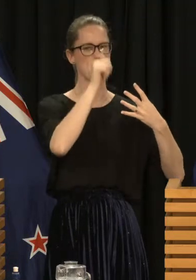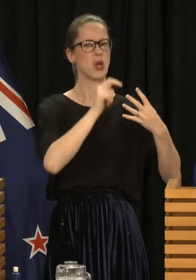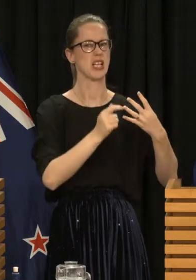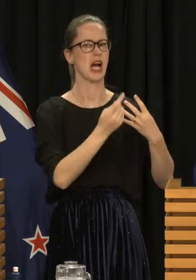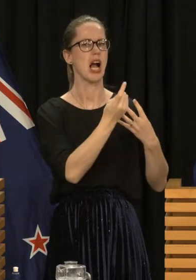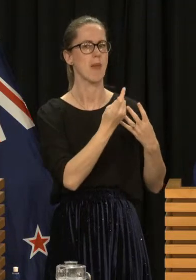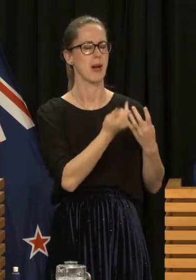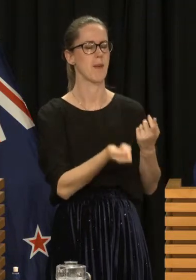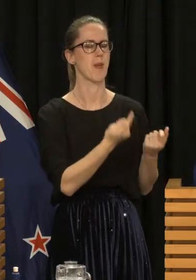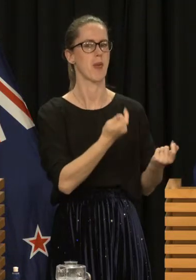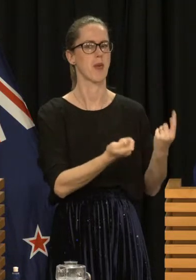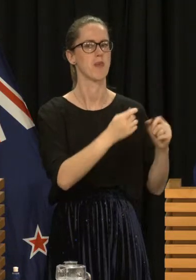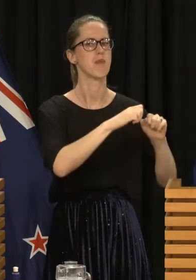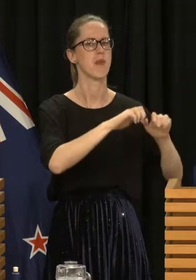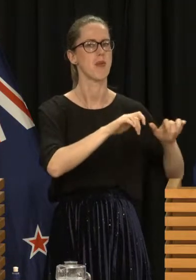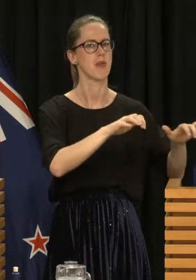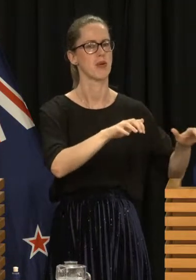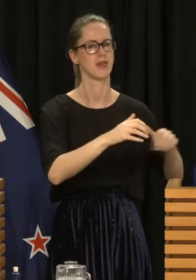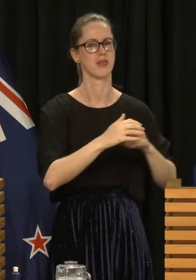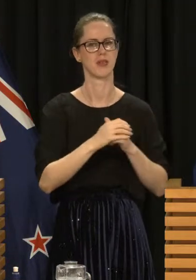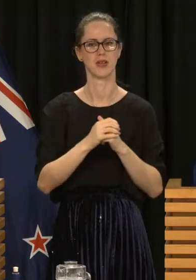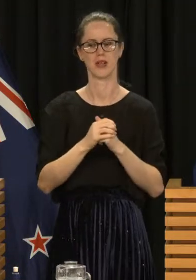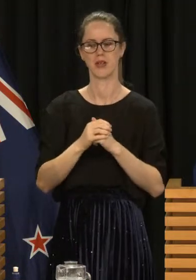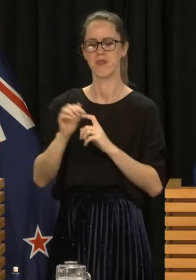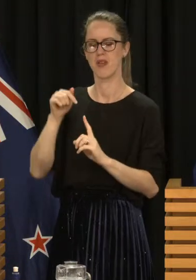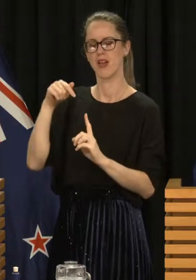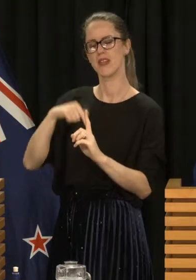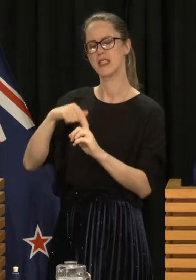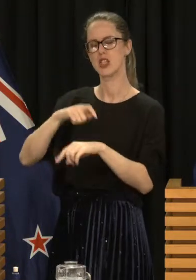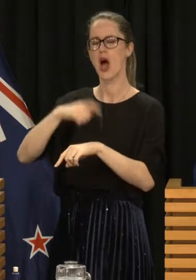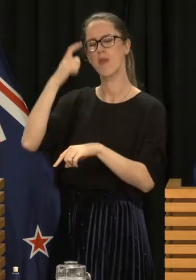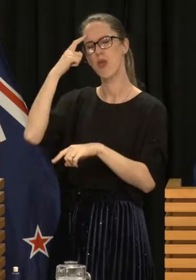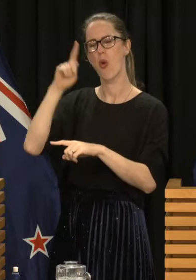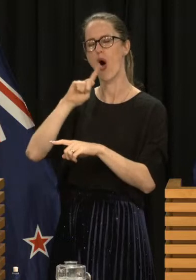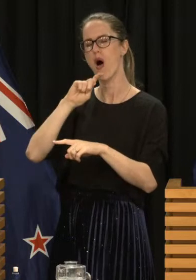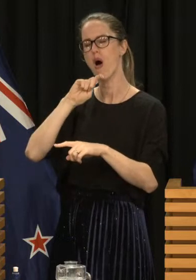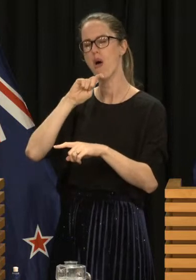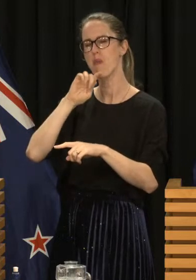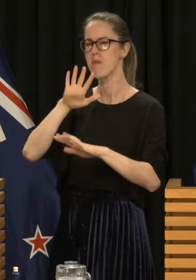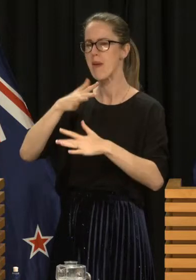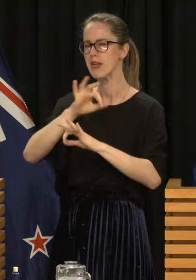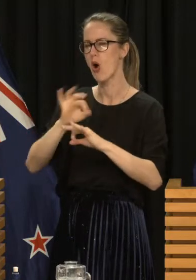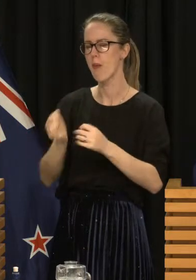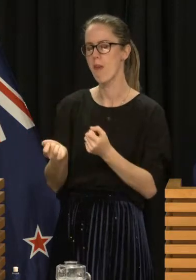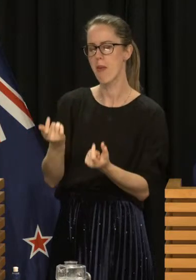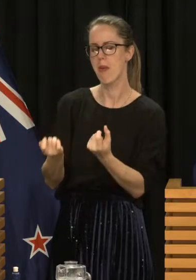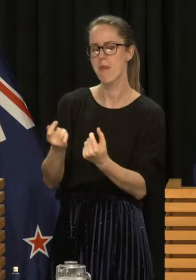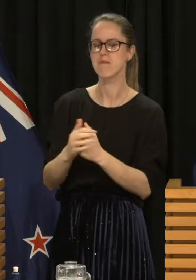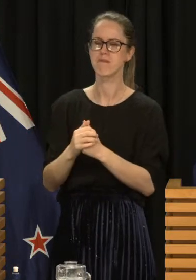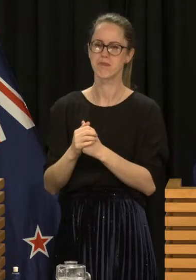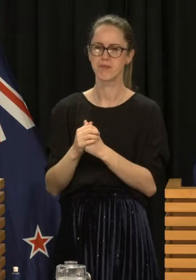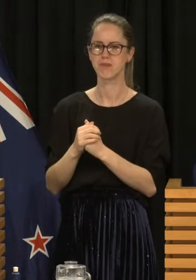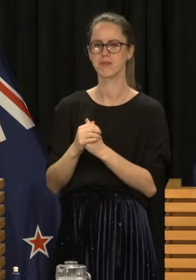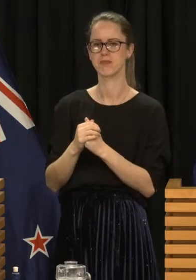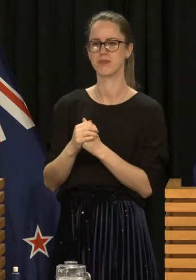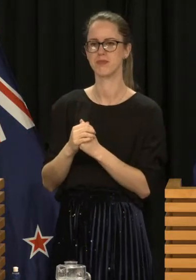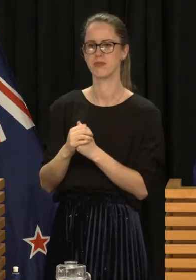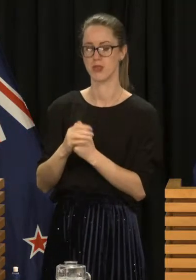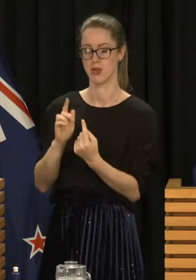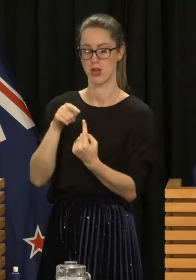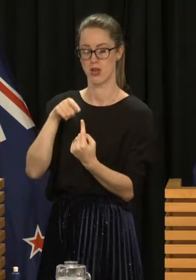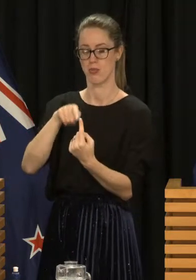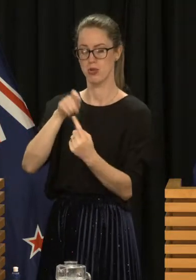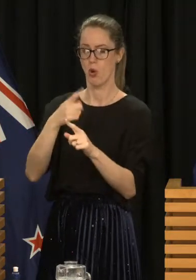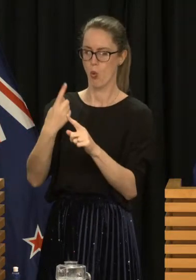cases probable and on the way, which we didn't have this time. We were able to quickly get the